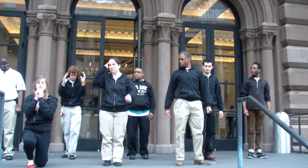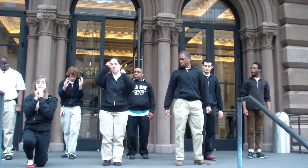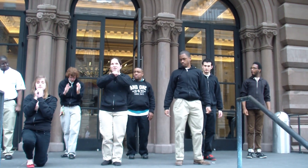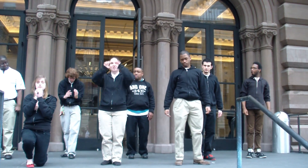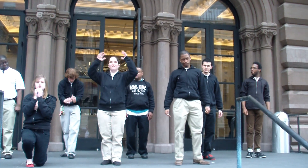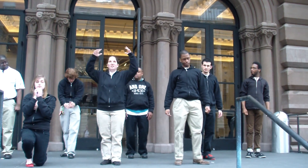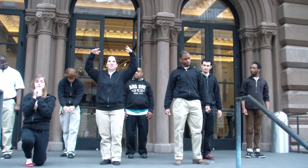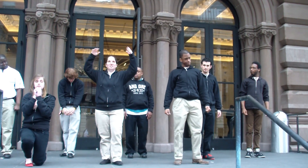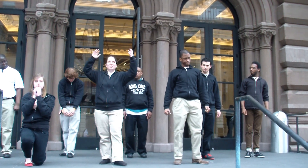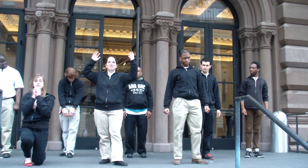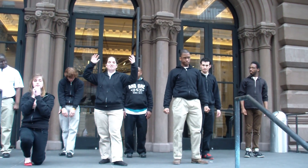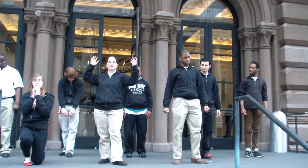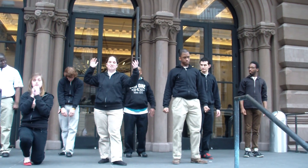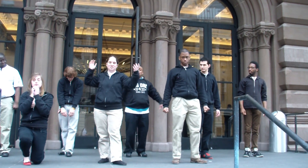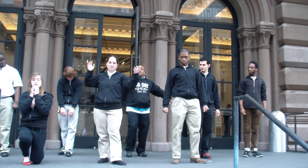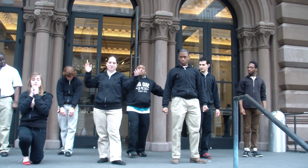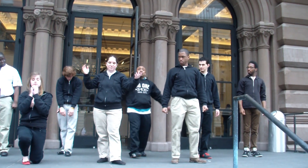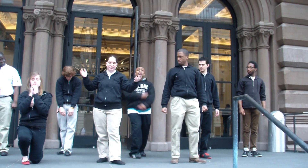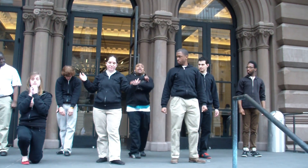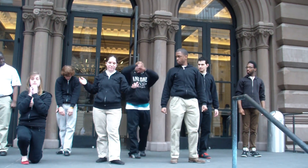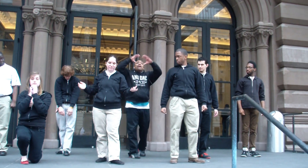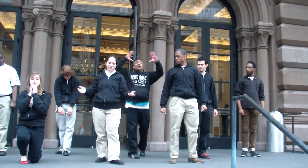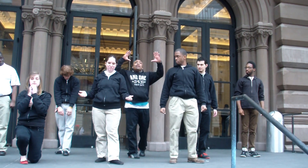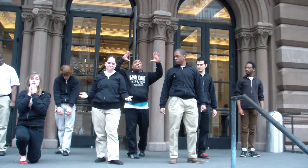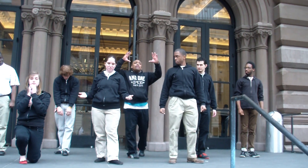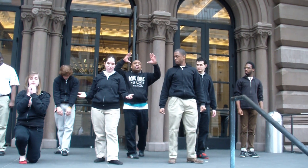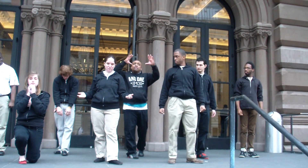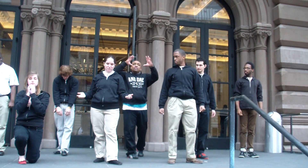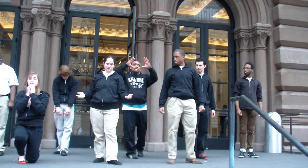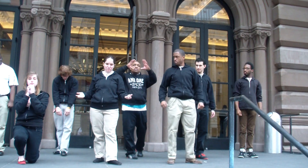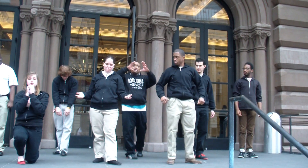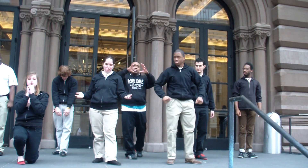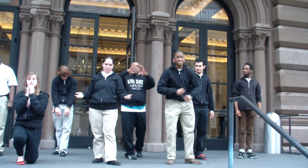Dreams. Dreams. Dreams.